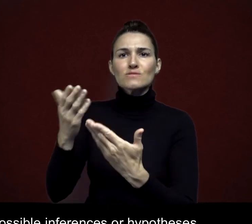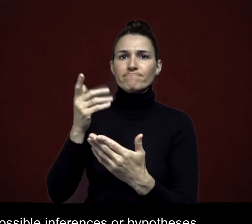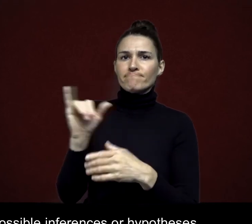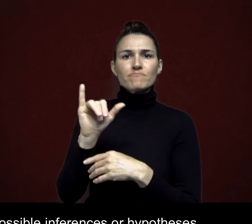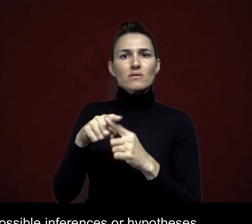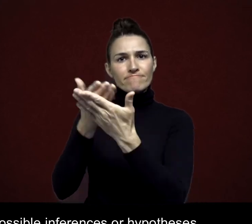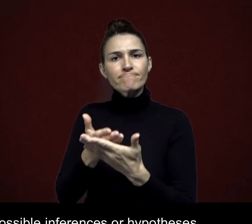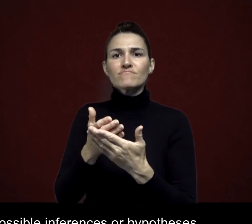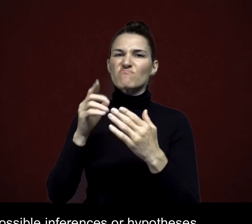or hypotheses.